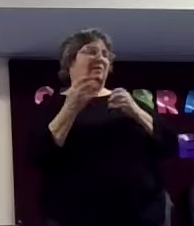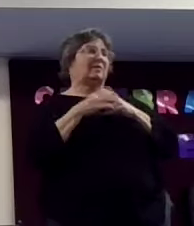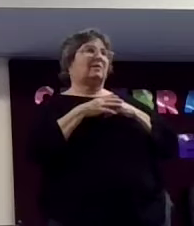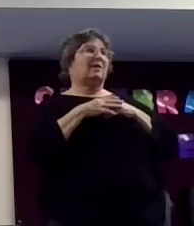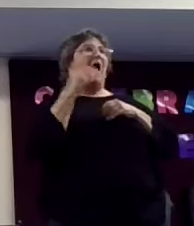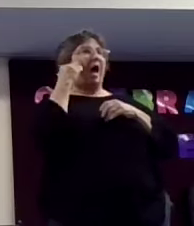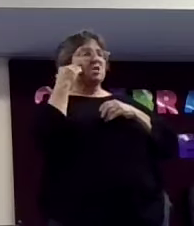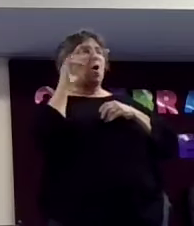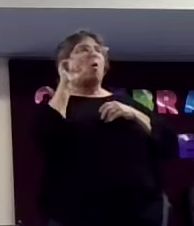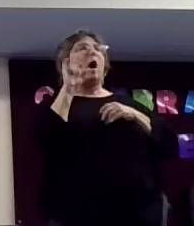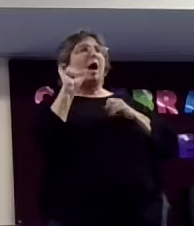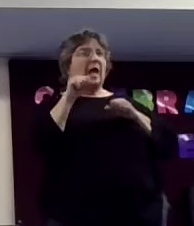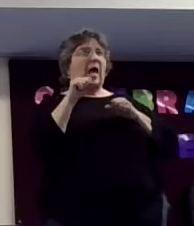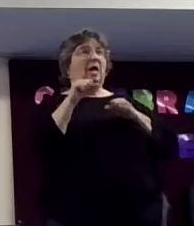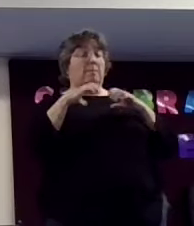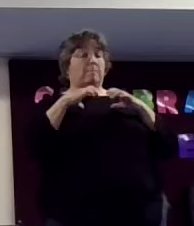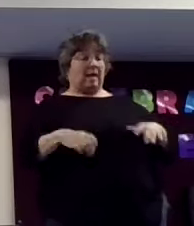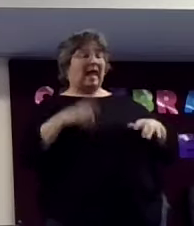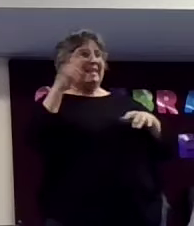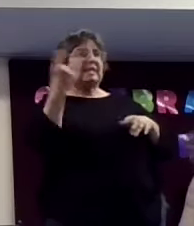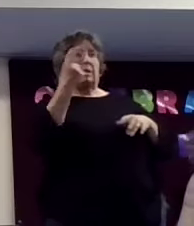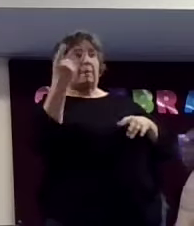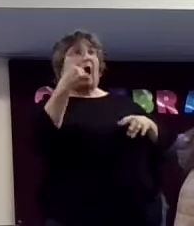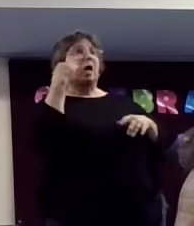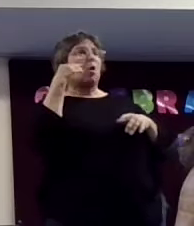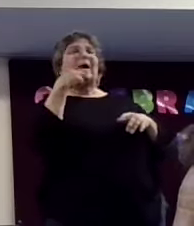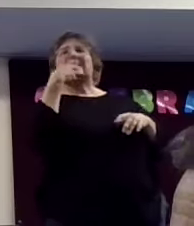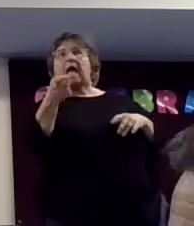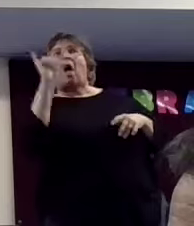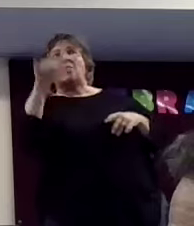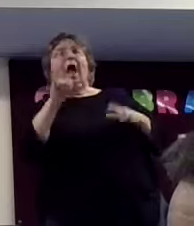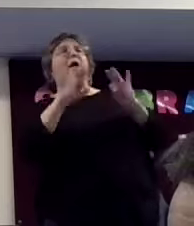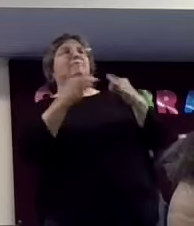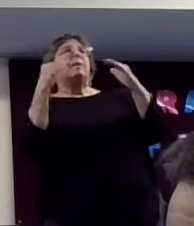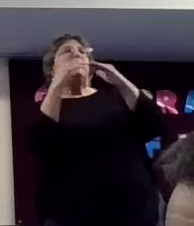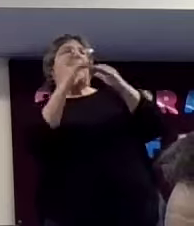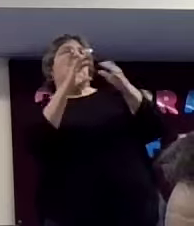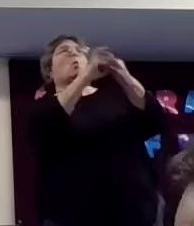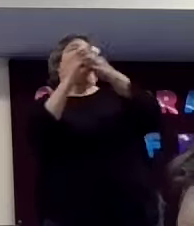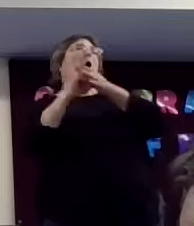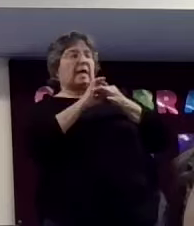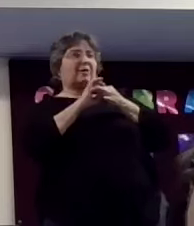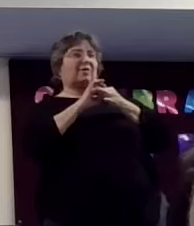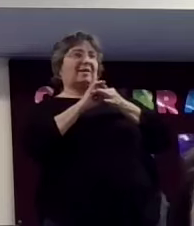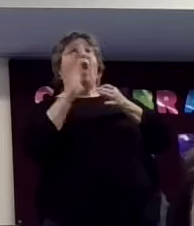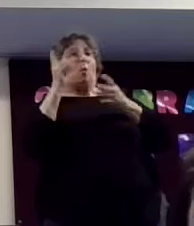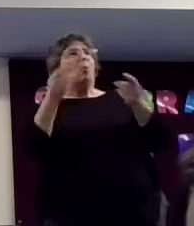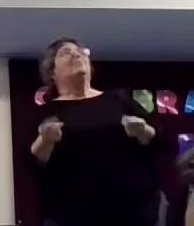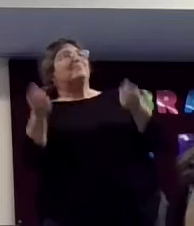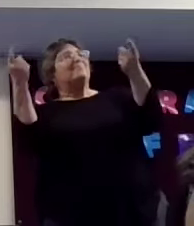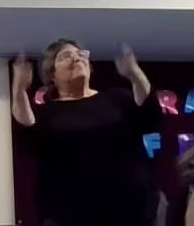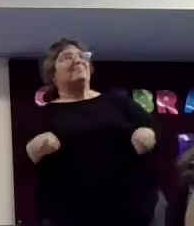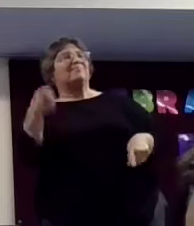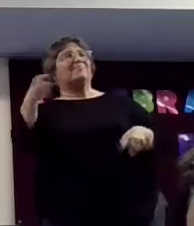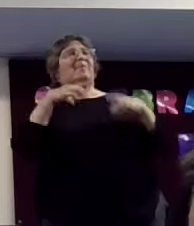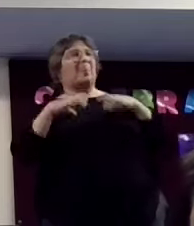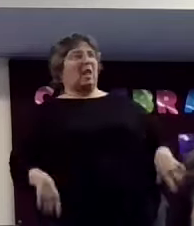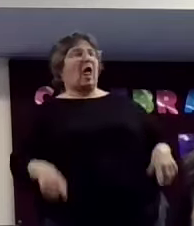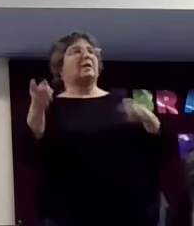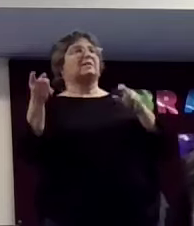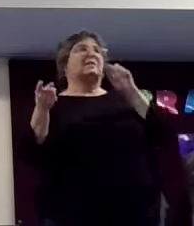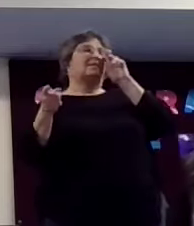And, you know, I know I can, if my client needs to do something, I know I can tell that family peer coordinator, and it's going to get done, because the